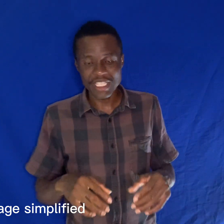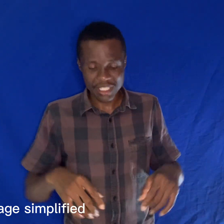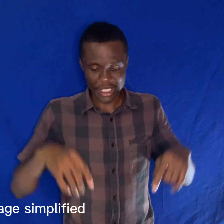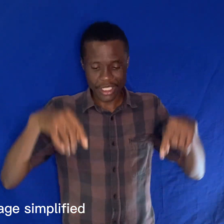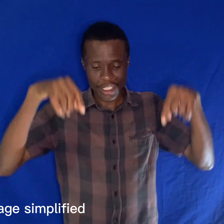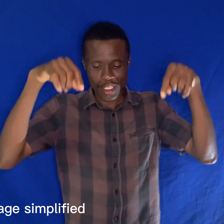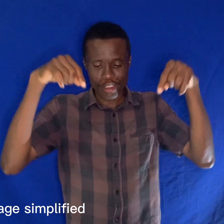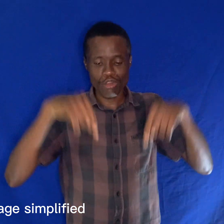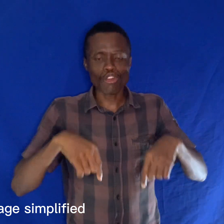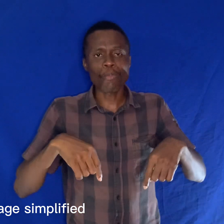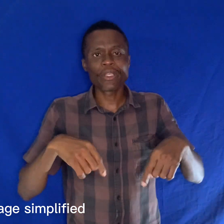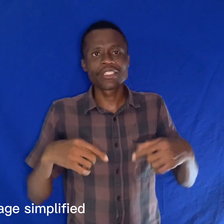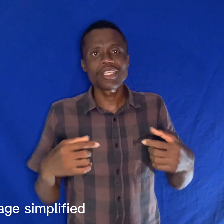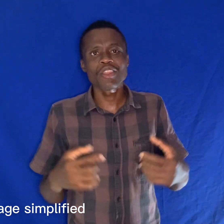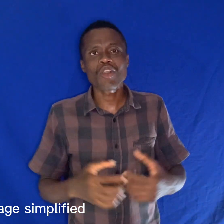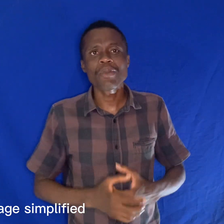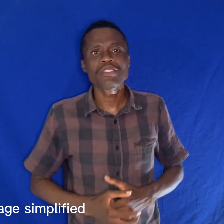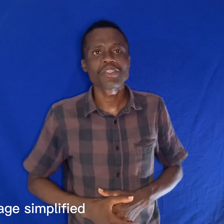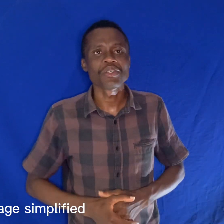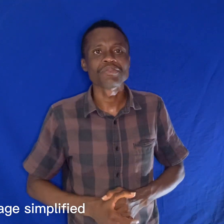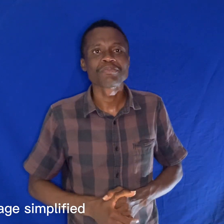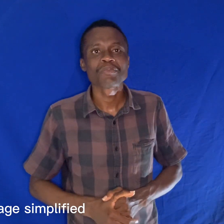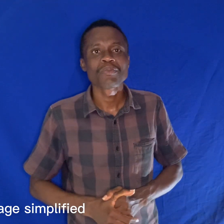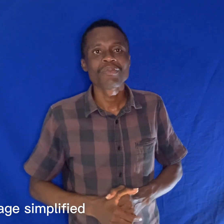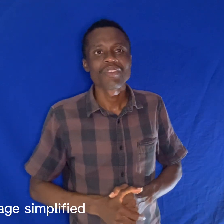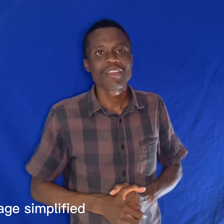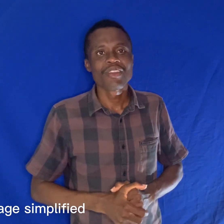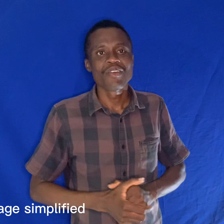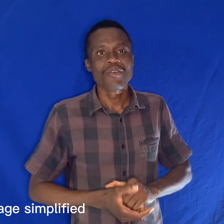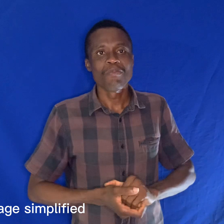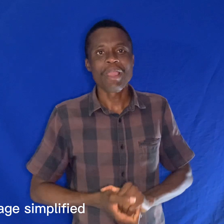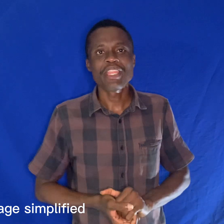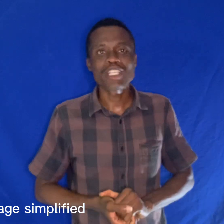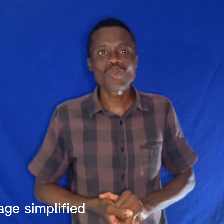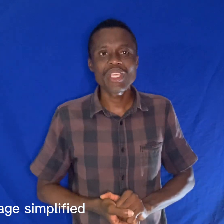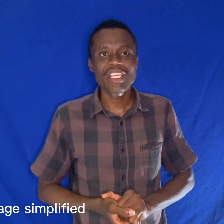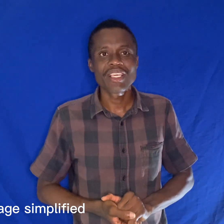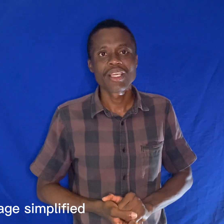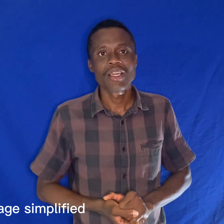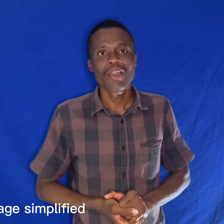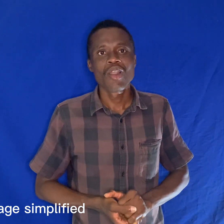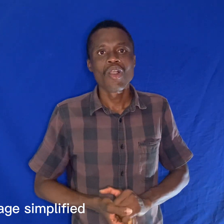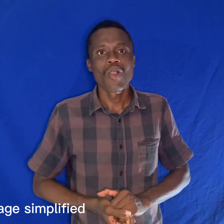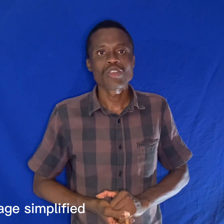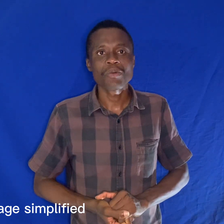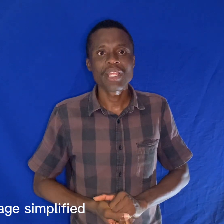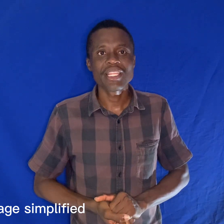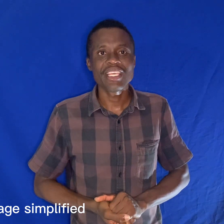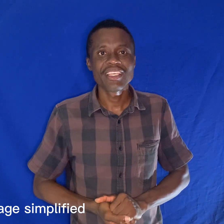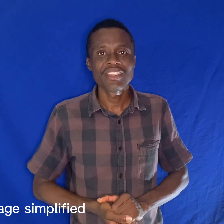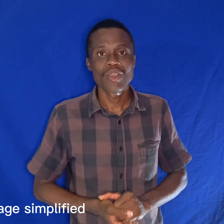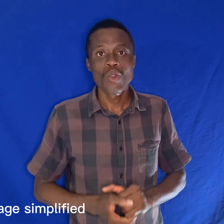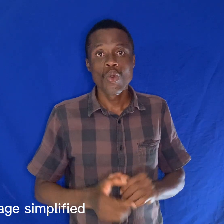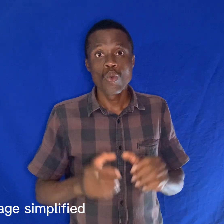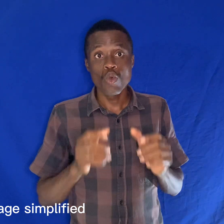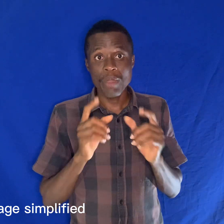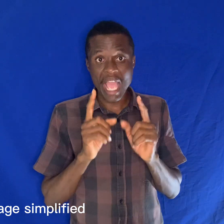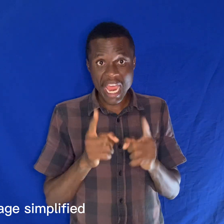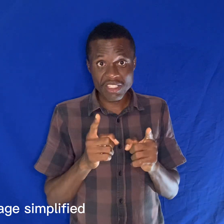please drop it in the comment section. By next week, also another day, we'll be answering